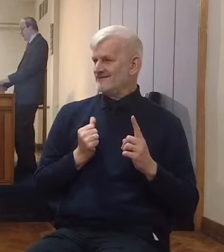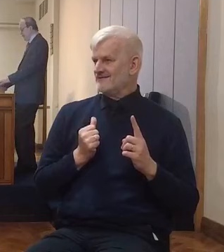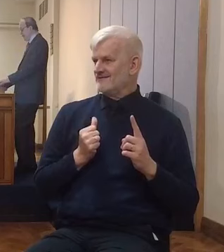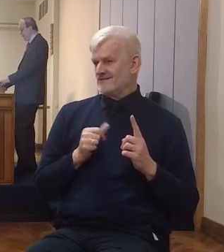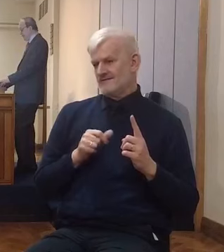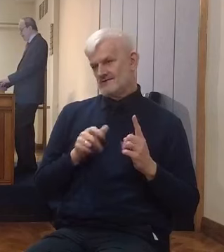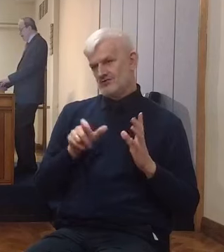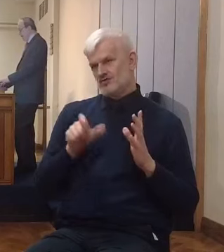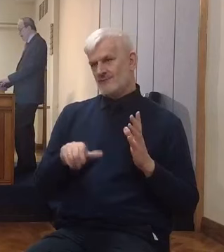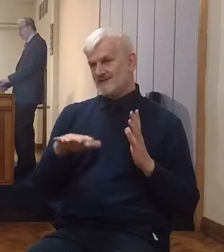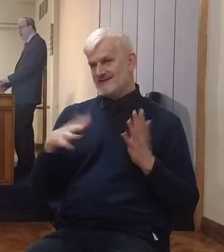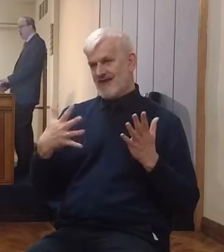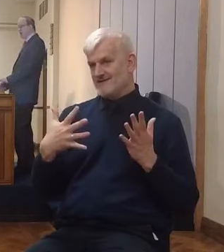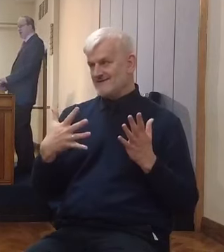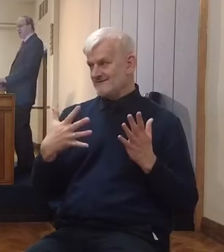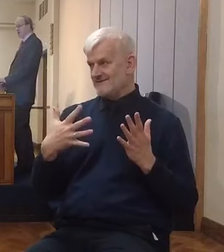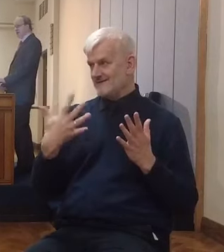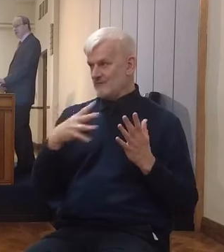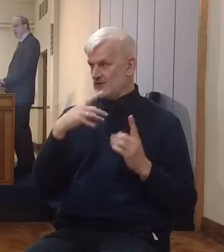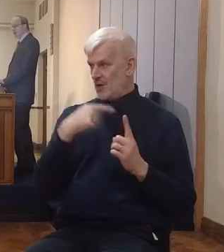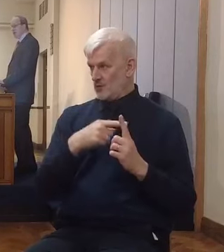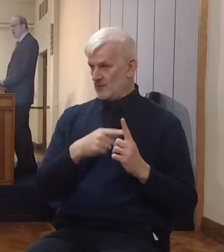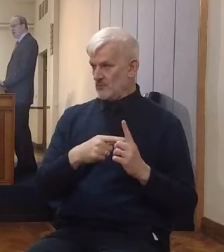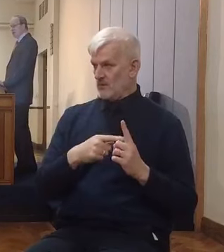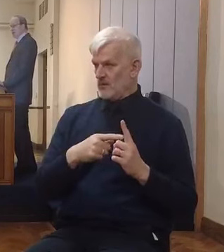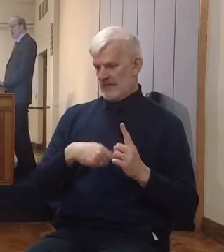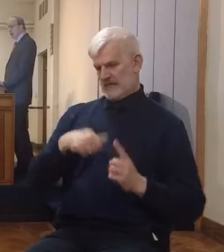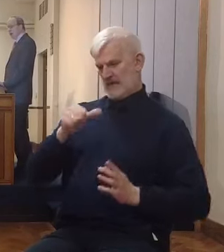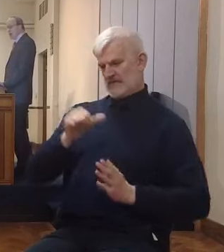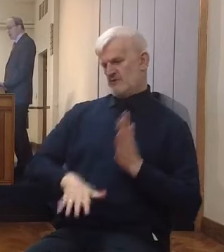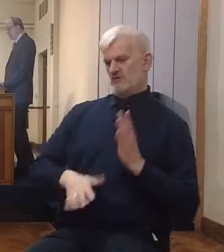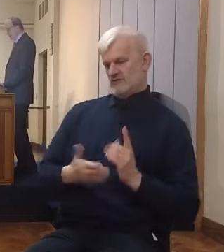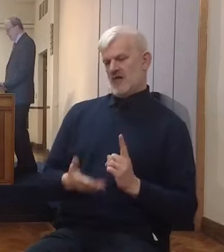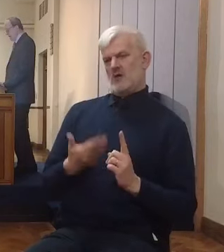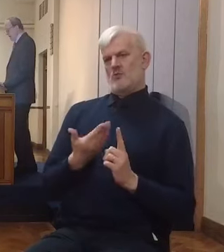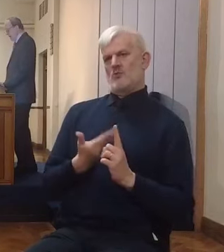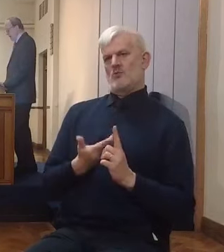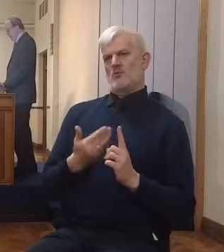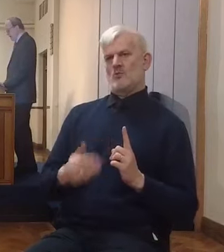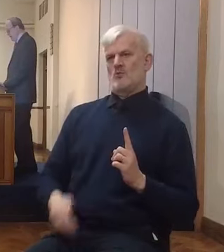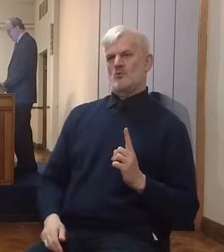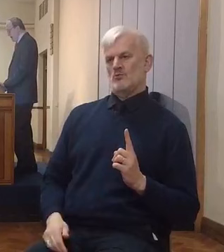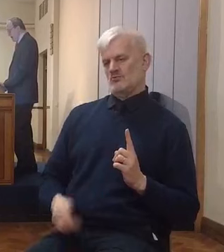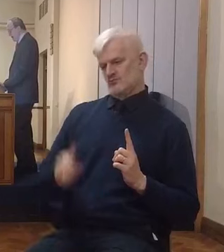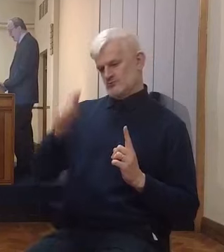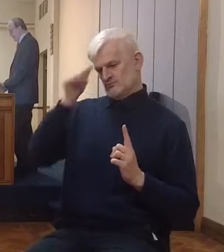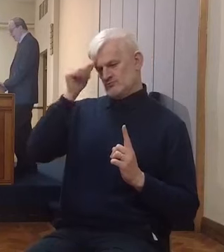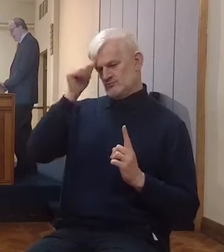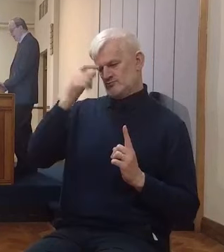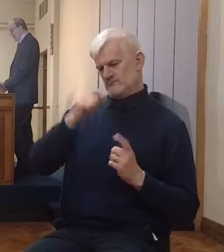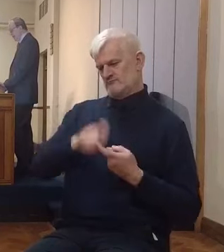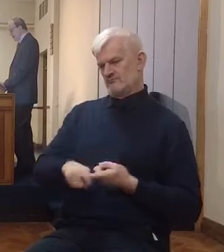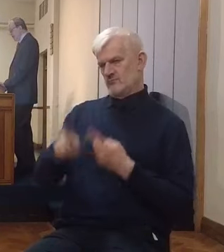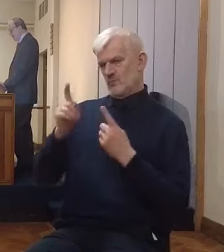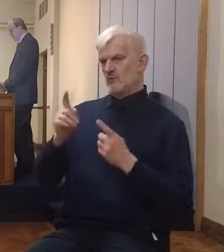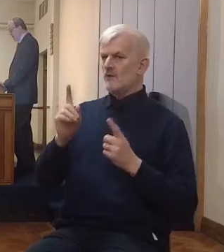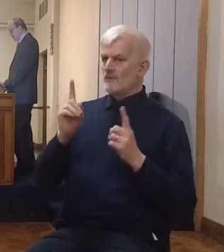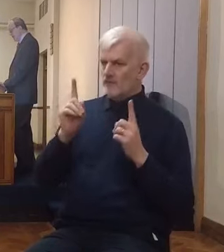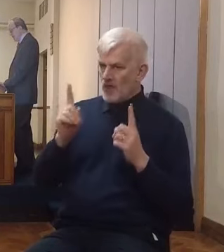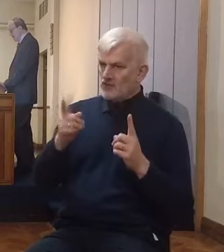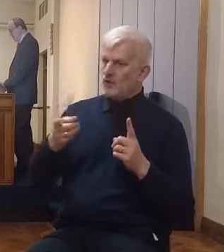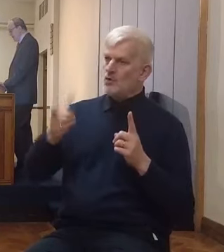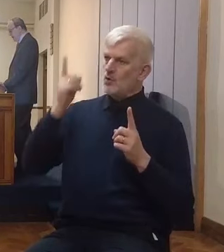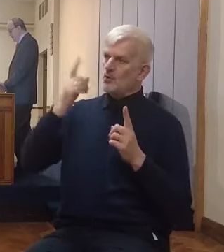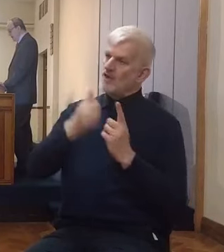chapter 10. Now he's seasoned, he's experienced, and yet the counsel is